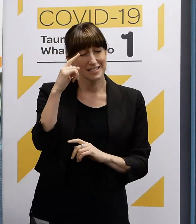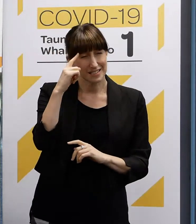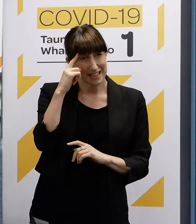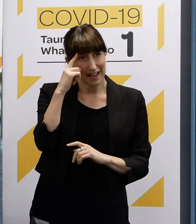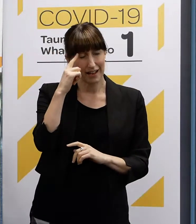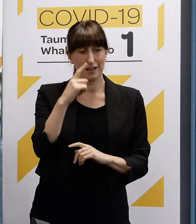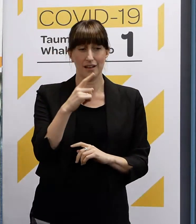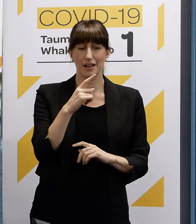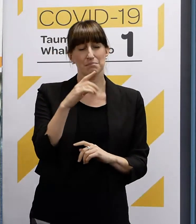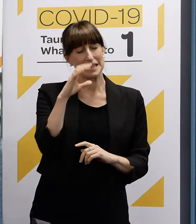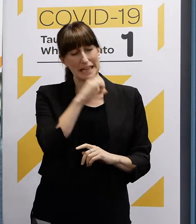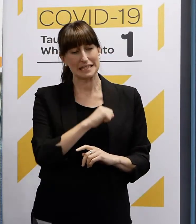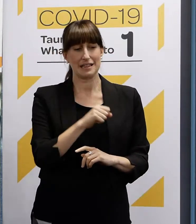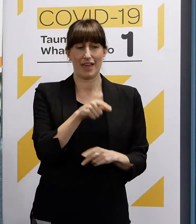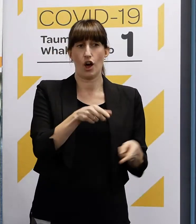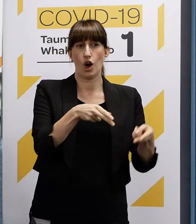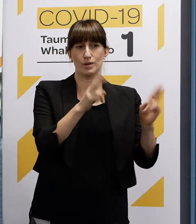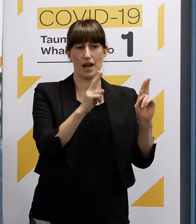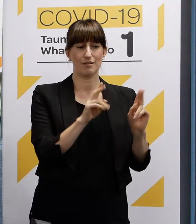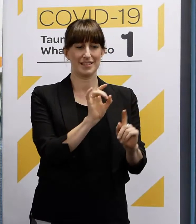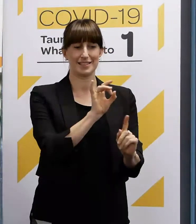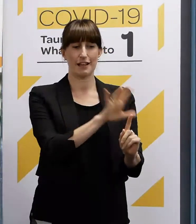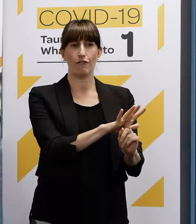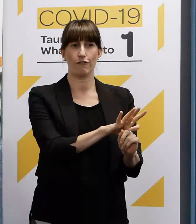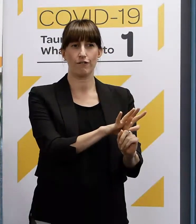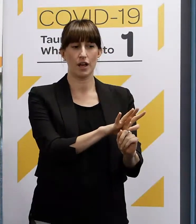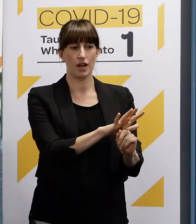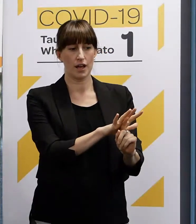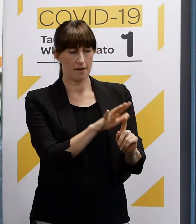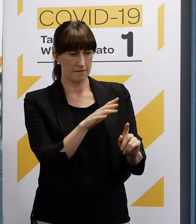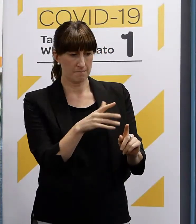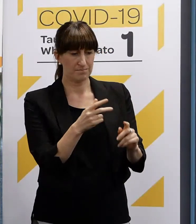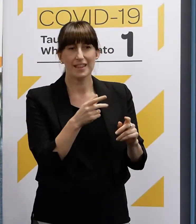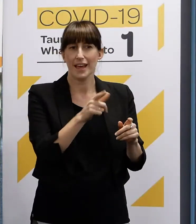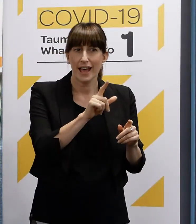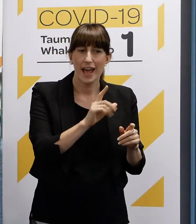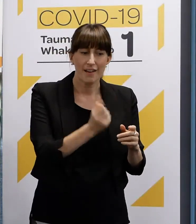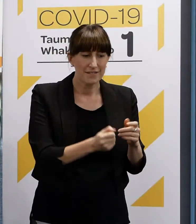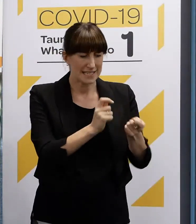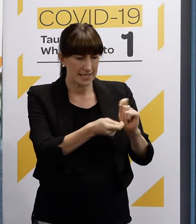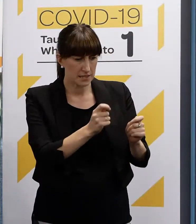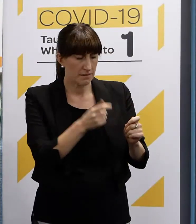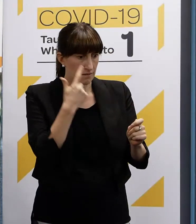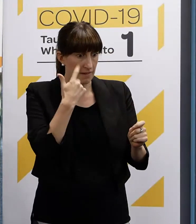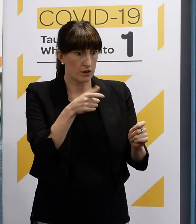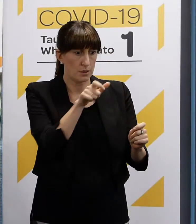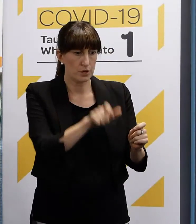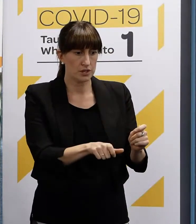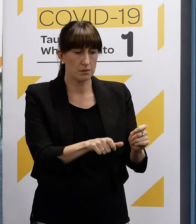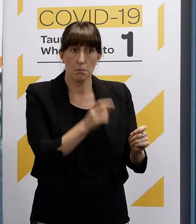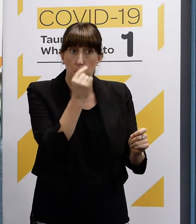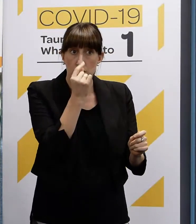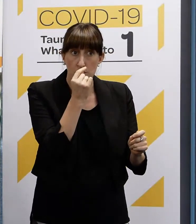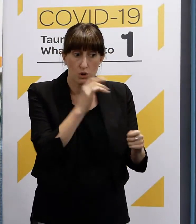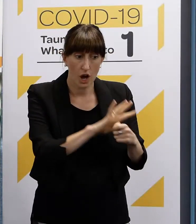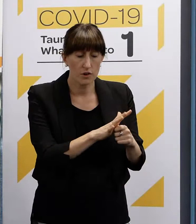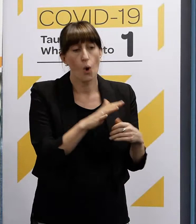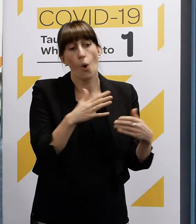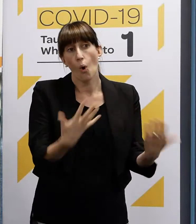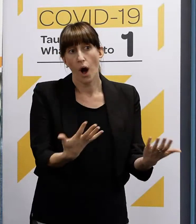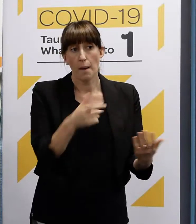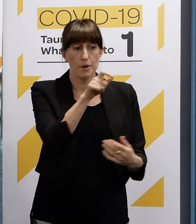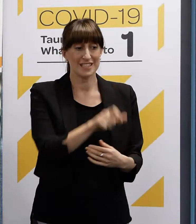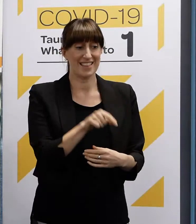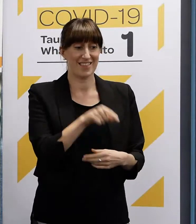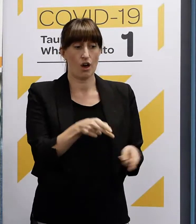to a positive test that would have happened through the testing, or someone who was symptomatic. This would, if that's the case, that would be the first